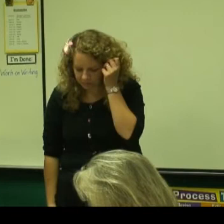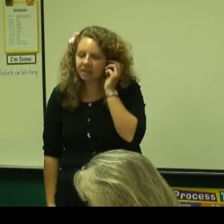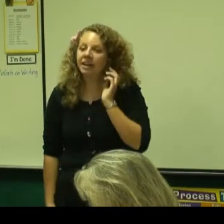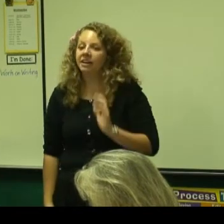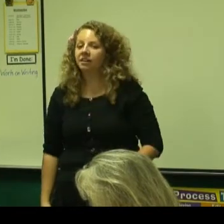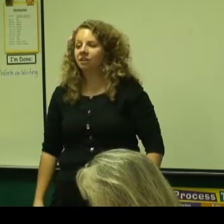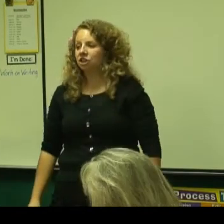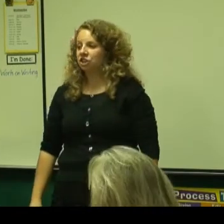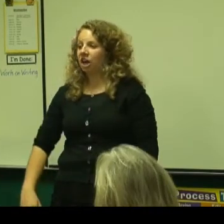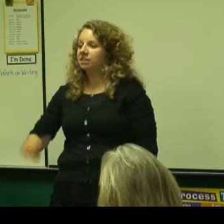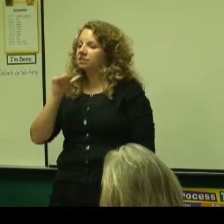Okay. Not.